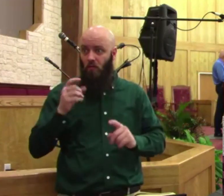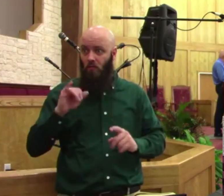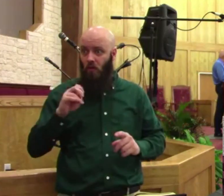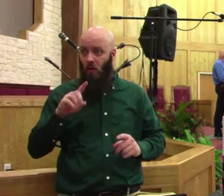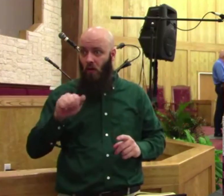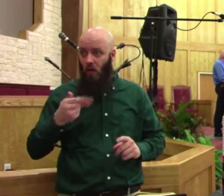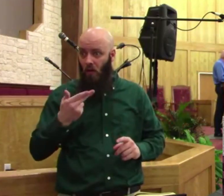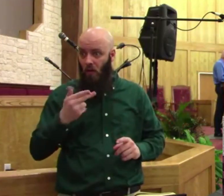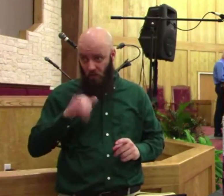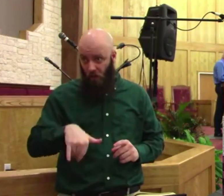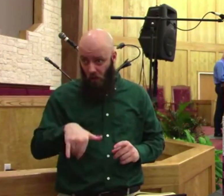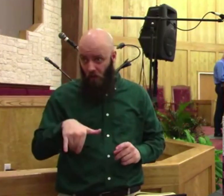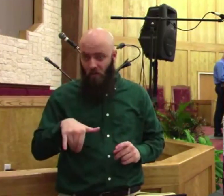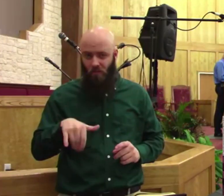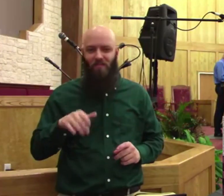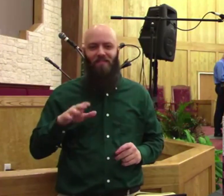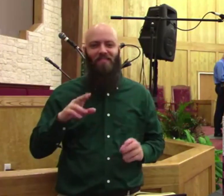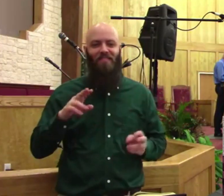Daniel?